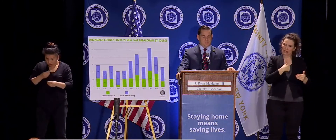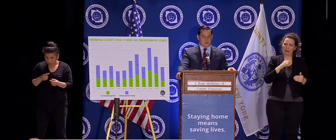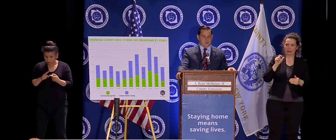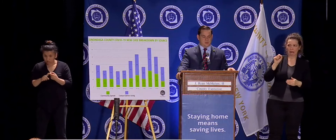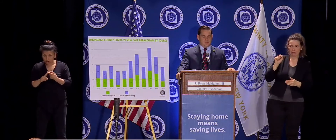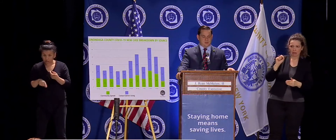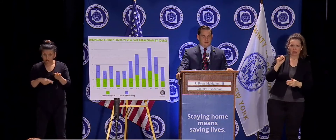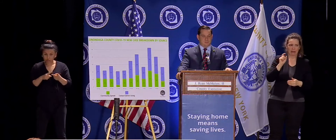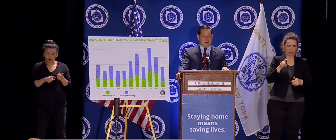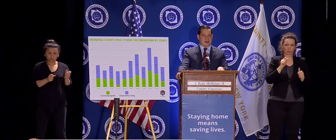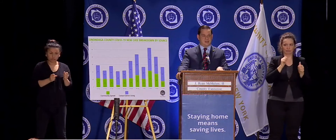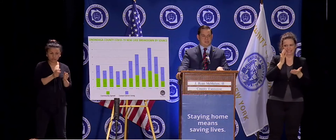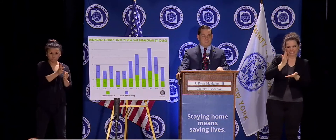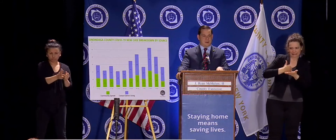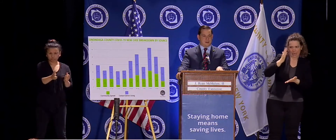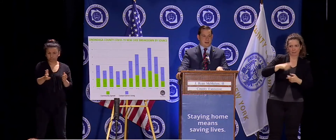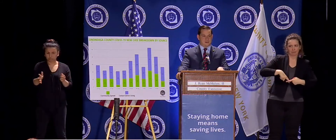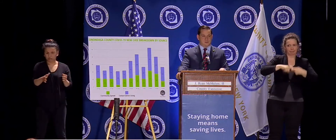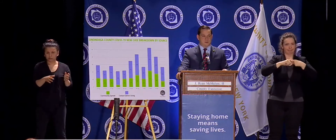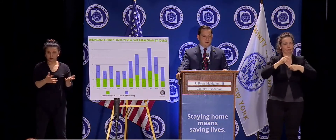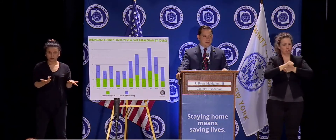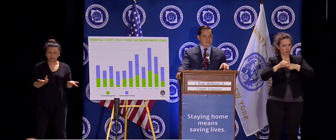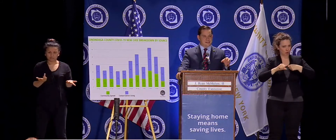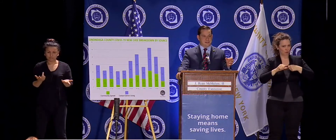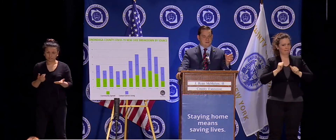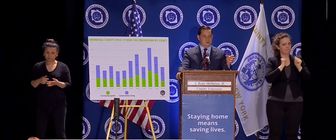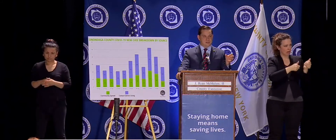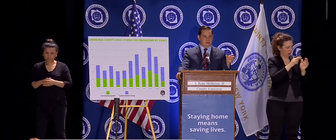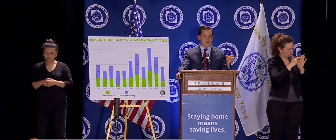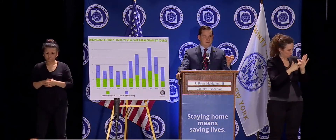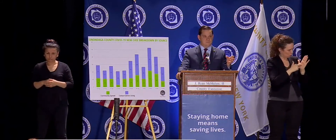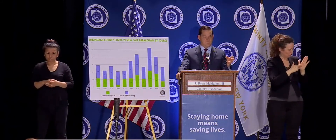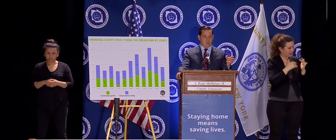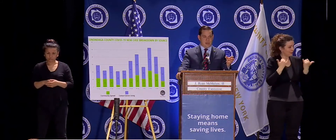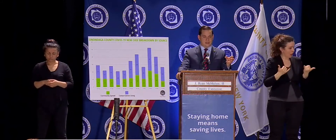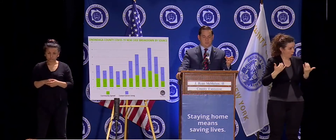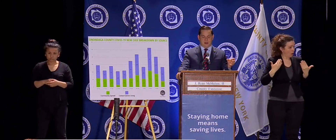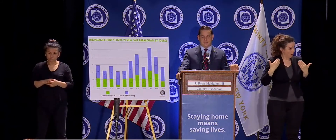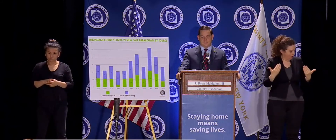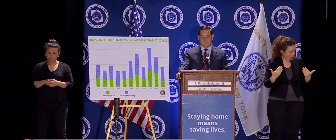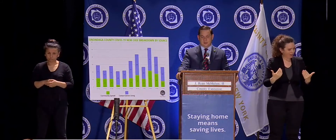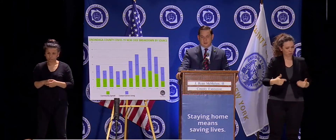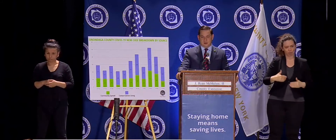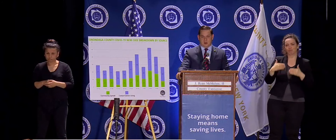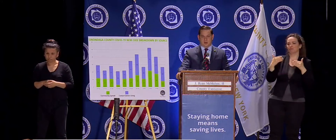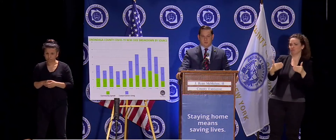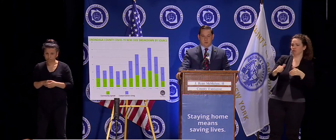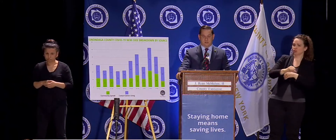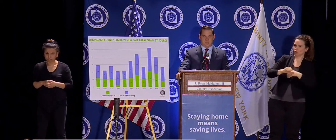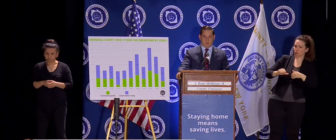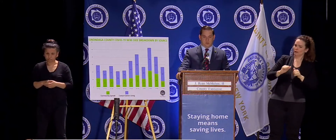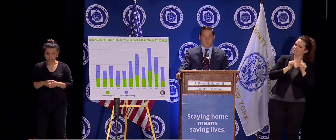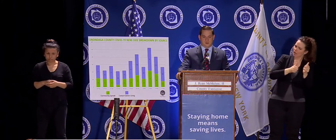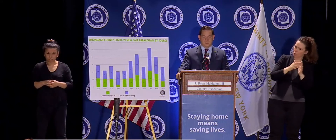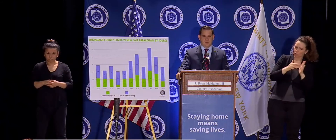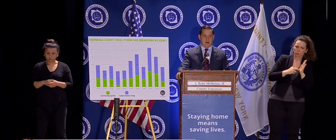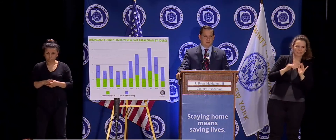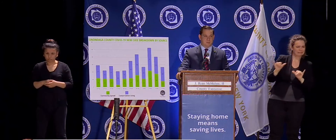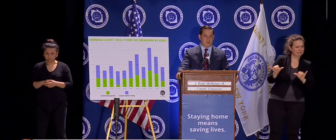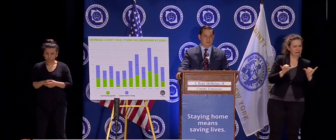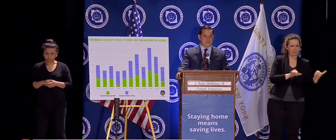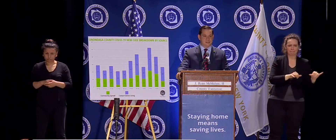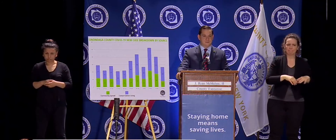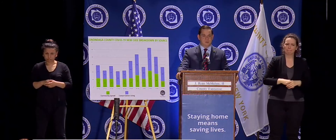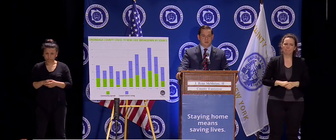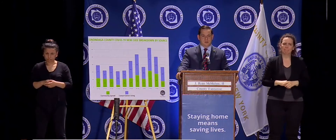people can buy and shop online. Some people got to see and physically look at the product. A car is a pretty big purchase, so a lot of